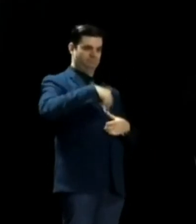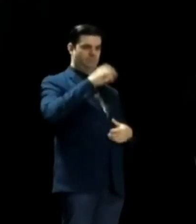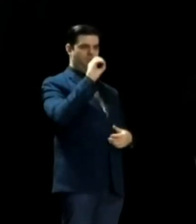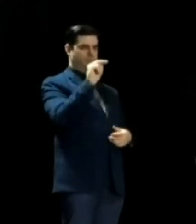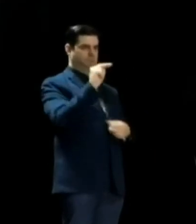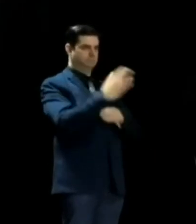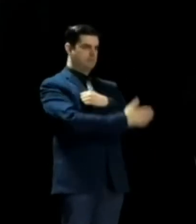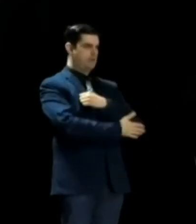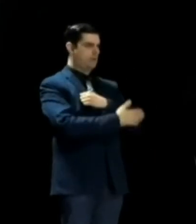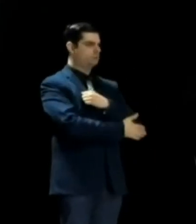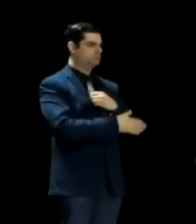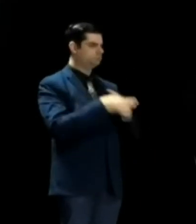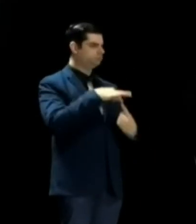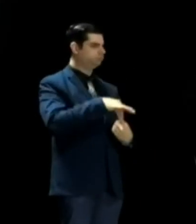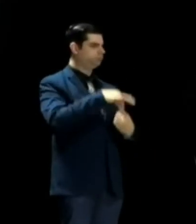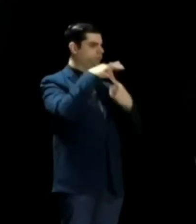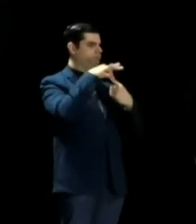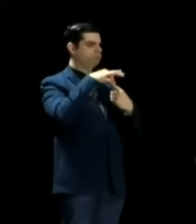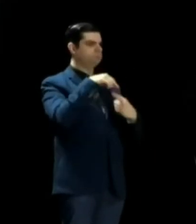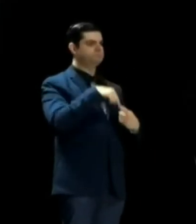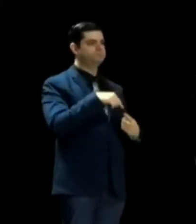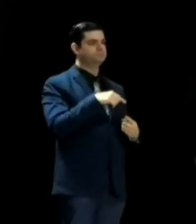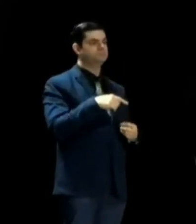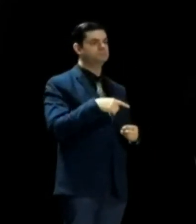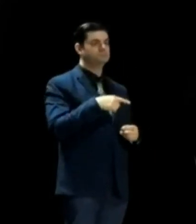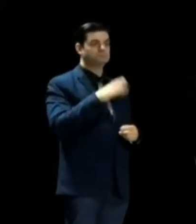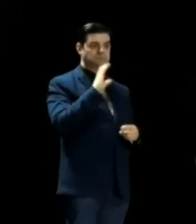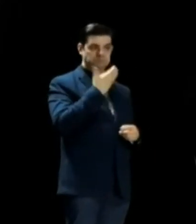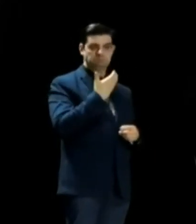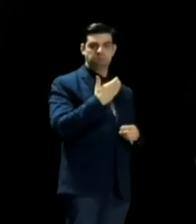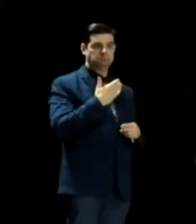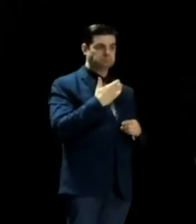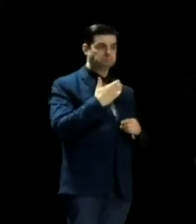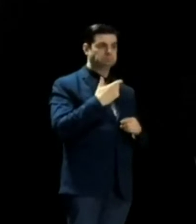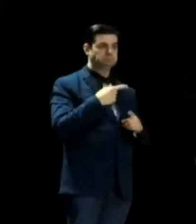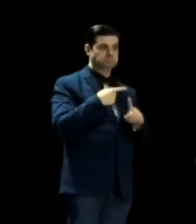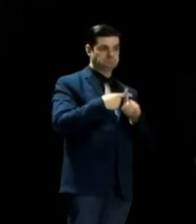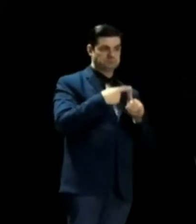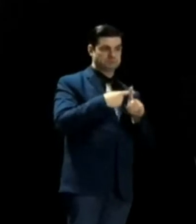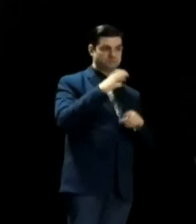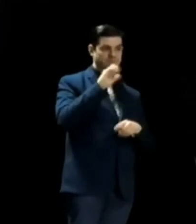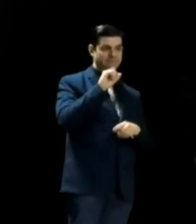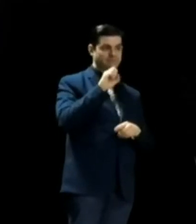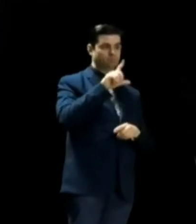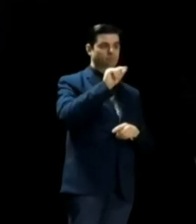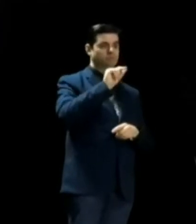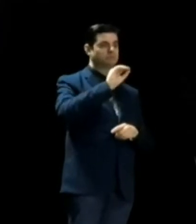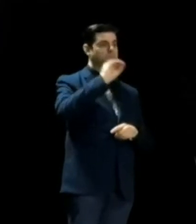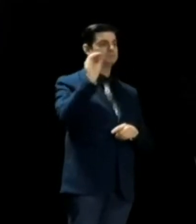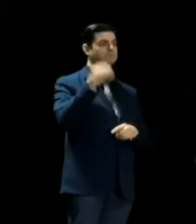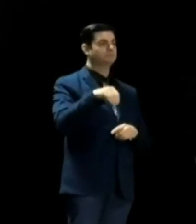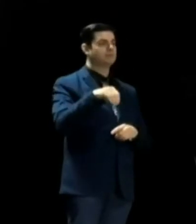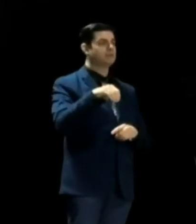data. Out of our positive cases this week, about 20% of them were from affiliated cases,